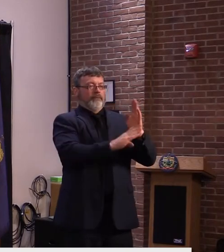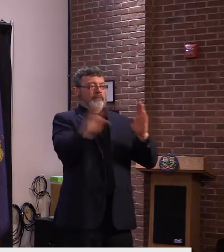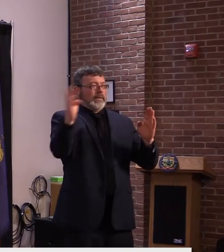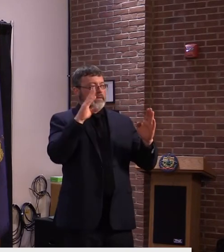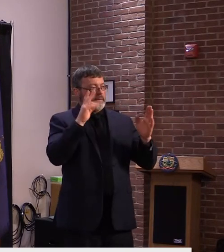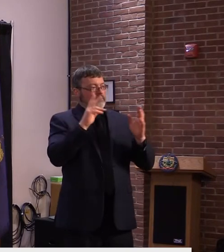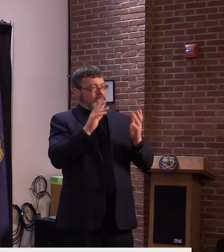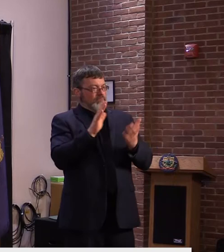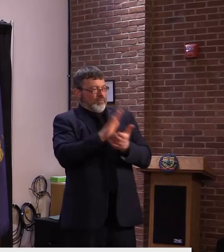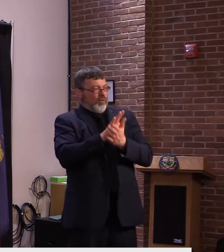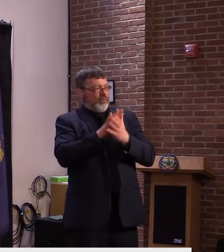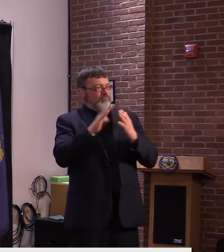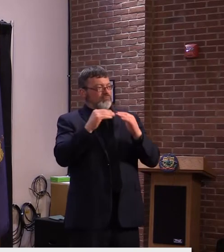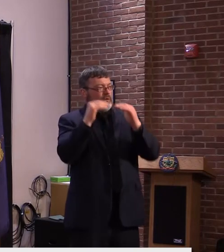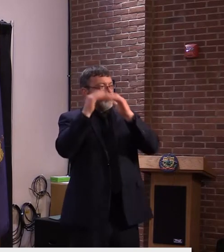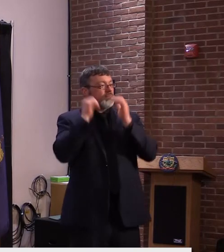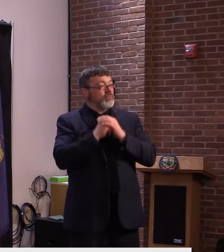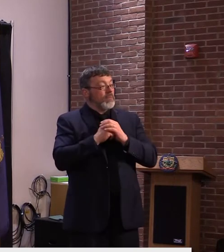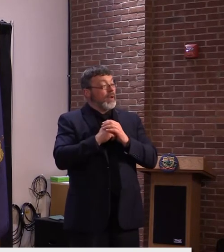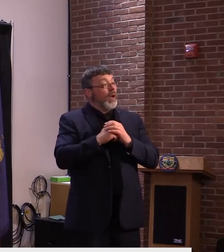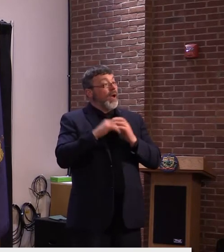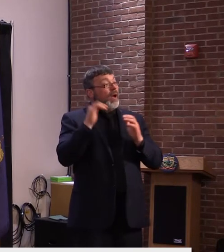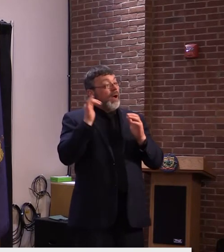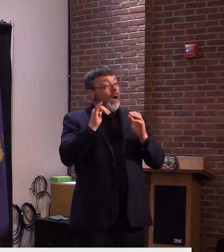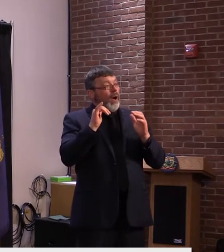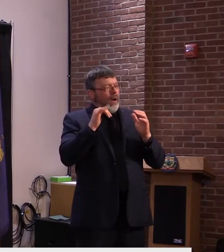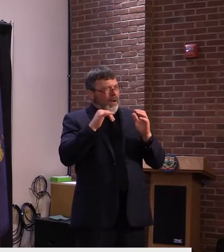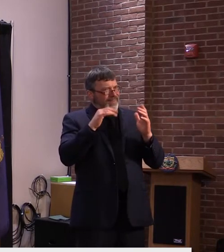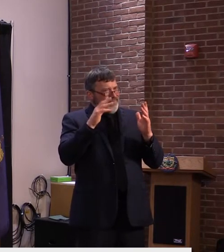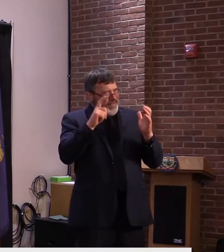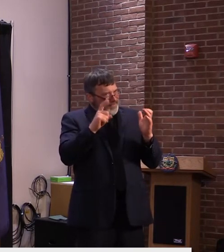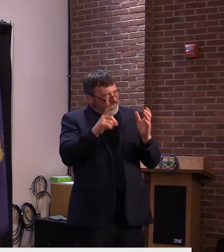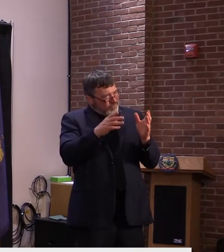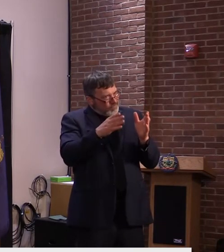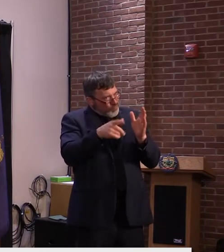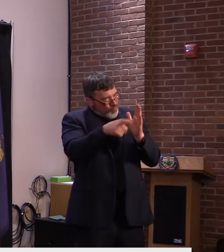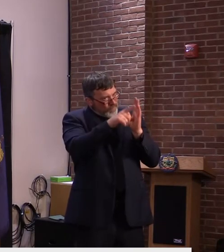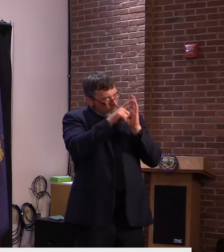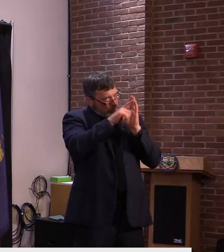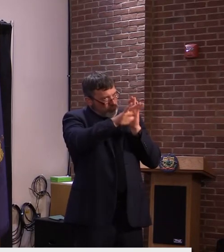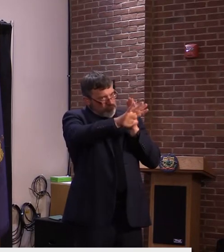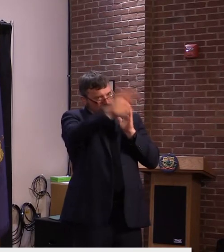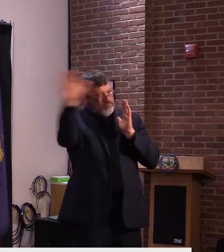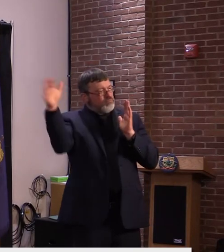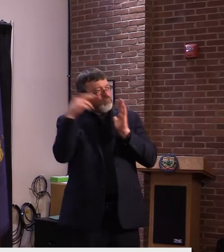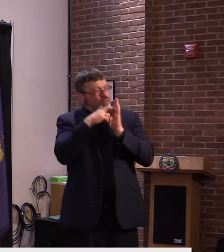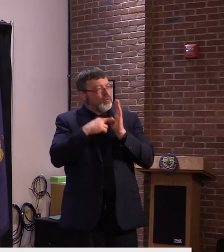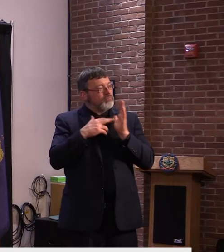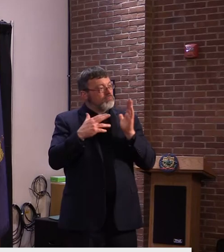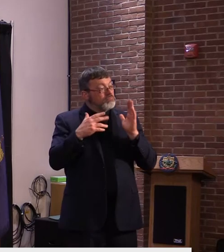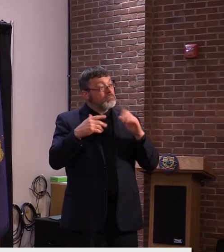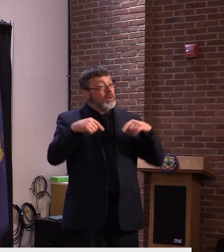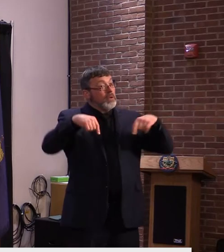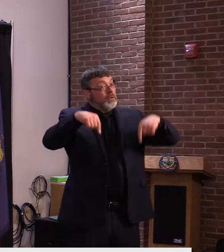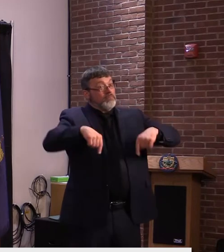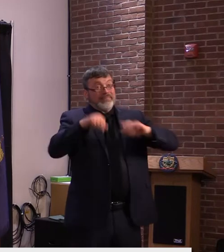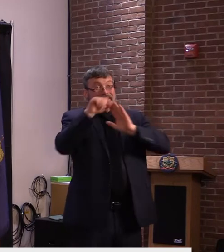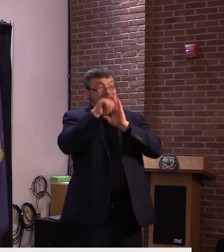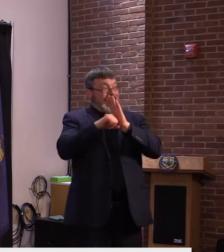on a broader scale the performance in Vermont of vaccines with regard